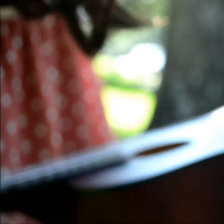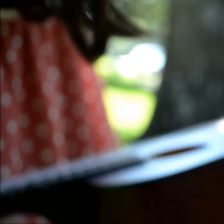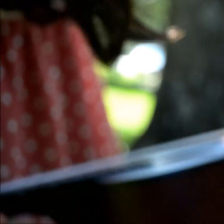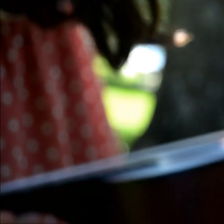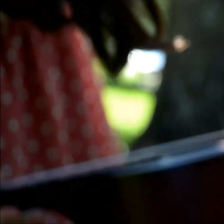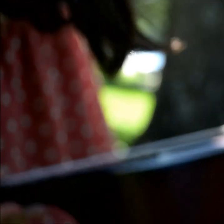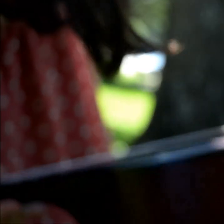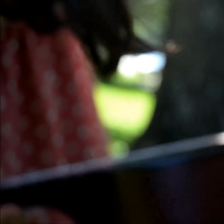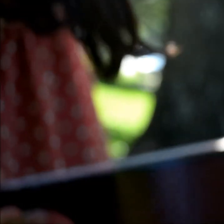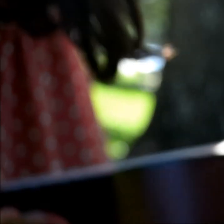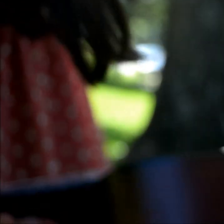Uh oh